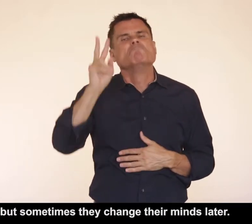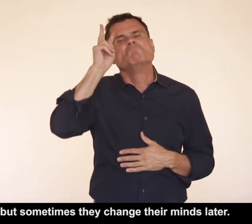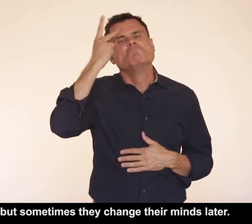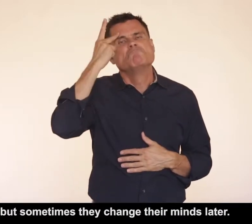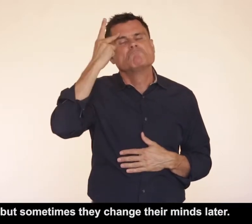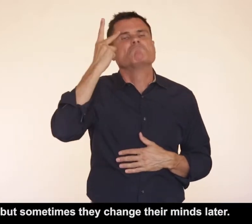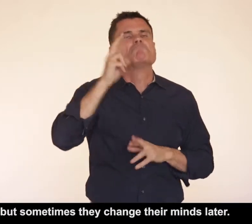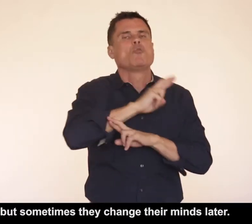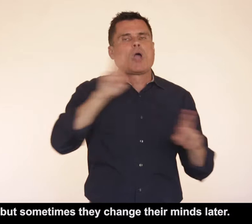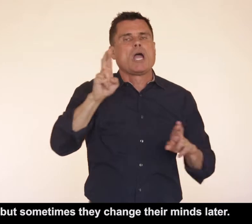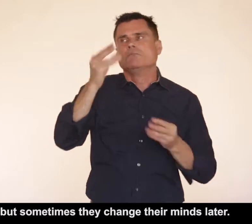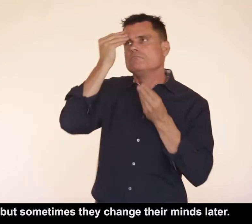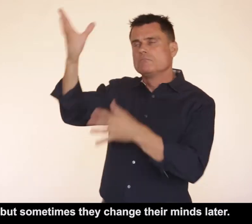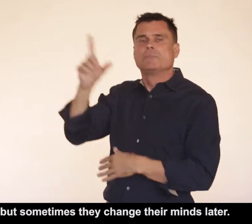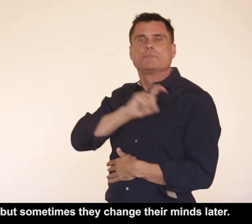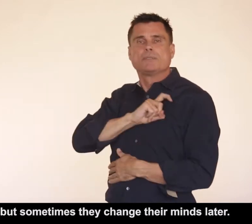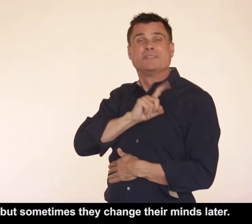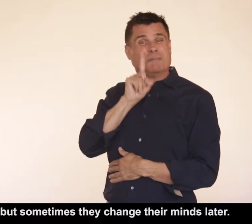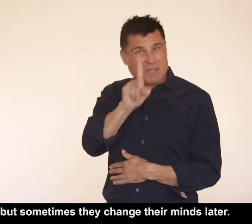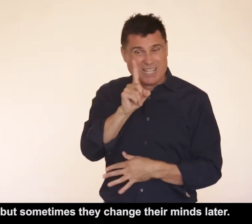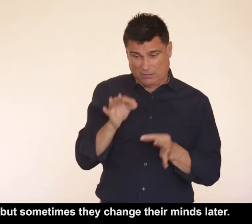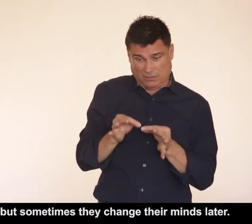But sometimes they change their minds later.